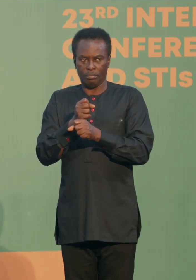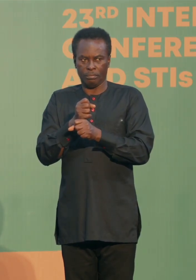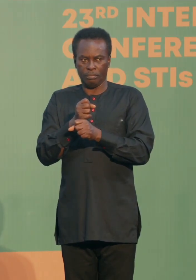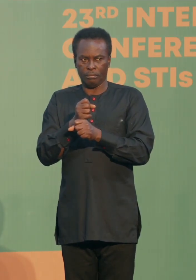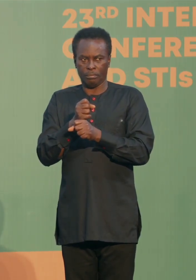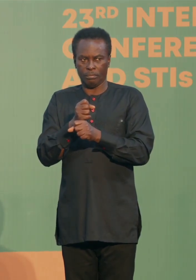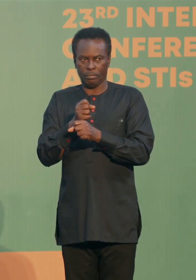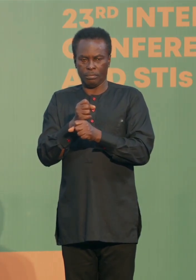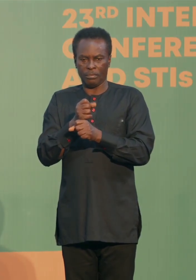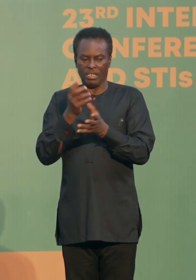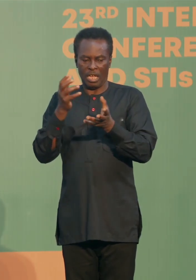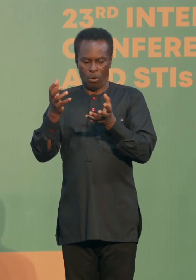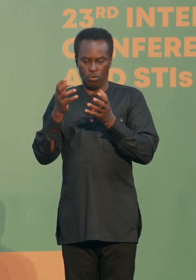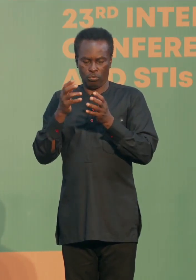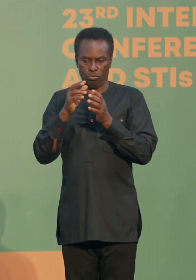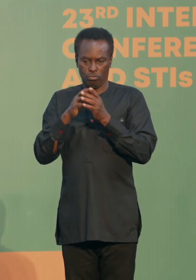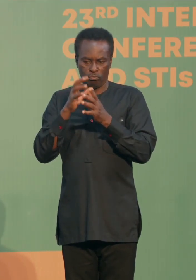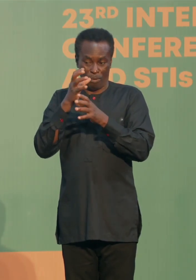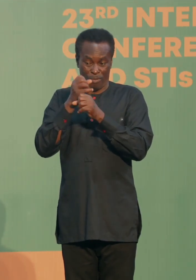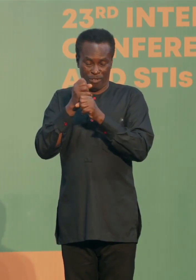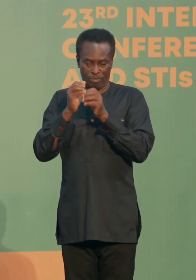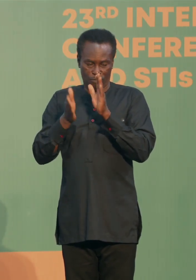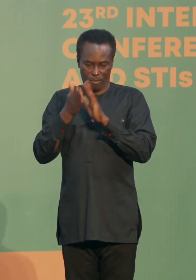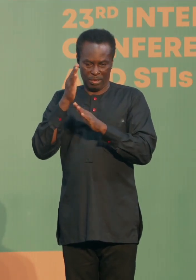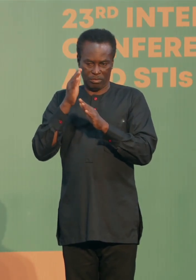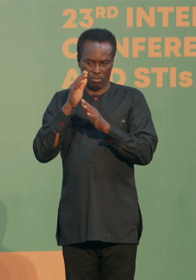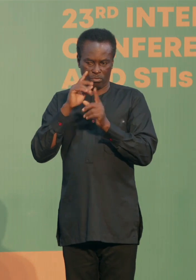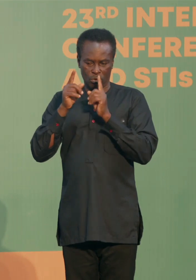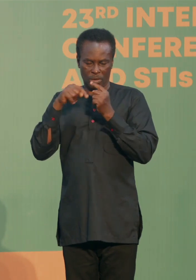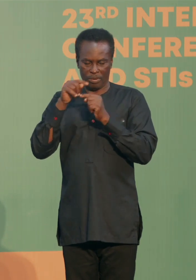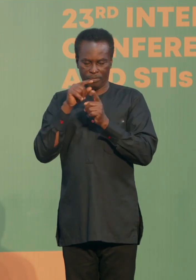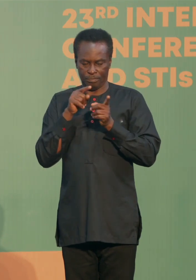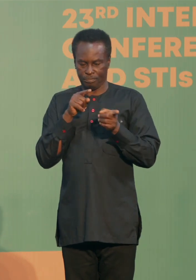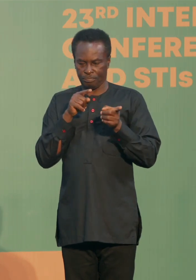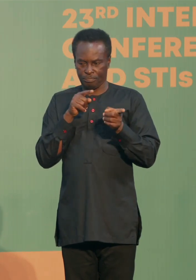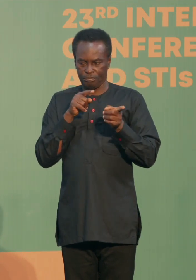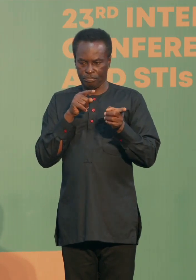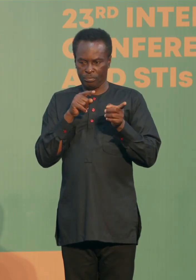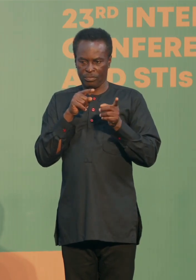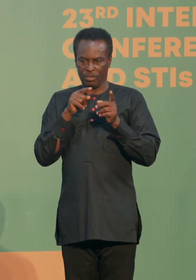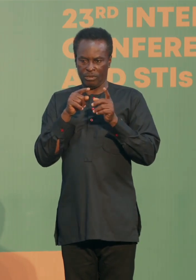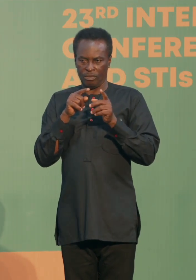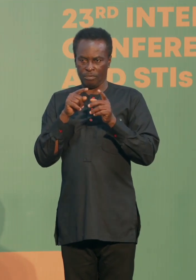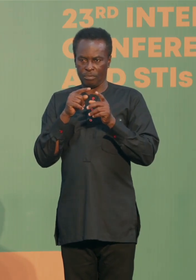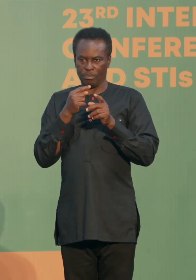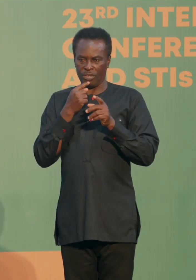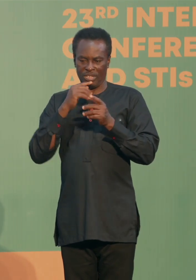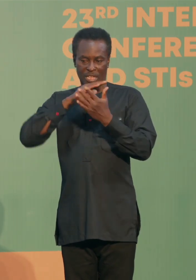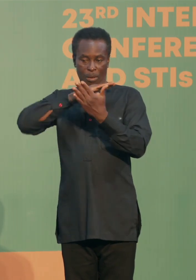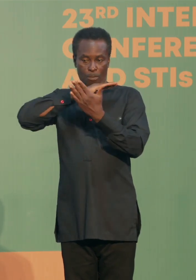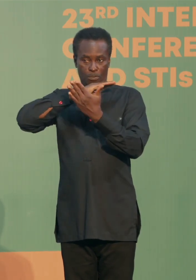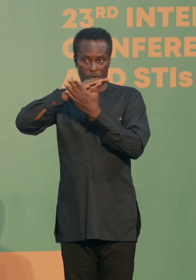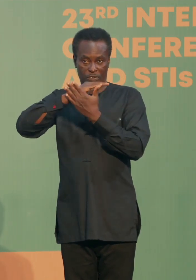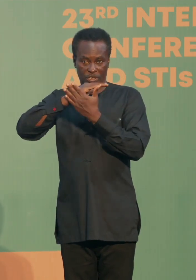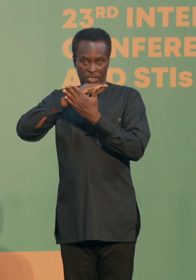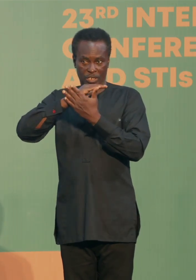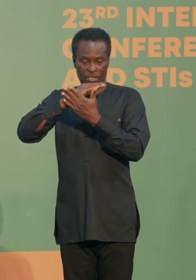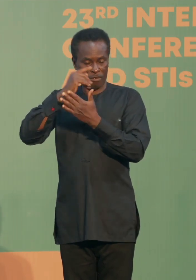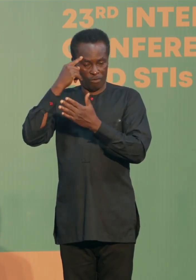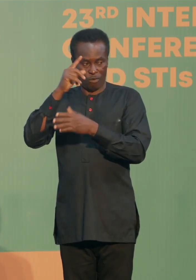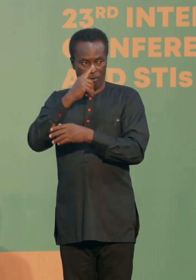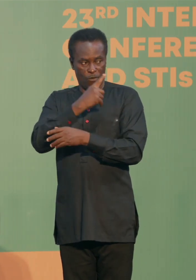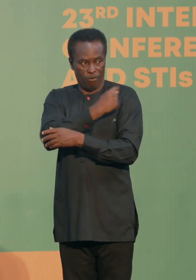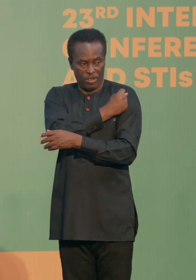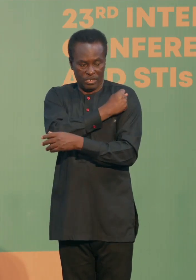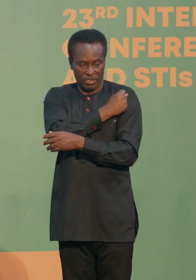And I want to go back to this slide here, where primary prevention through vaccination, look at